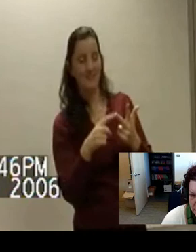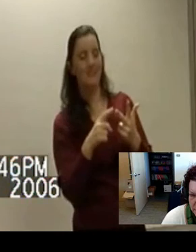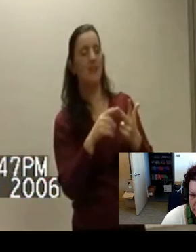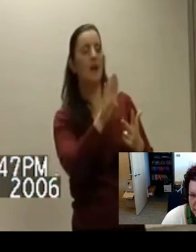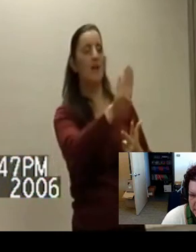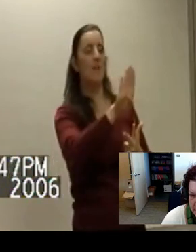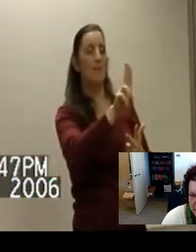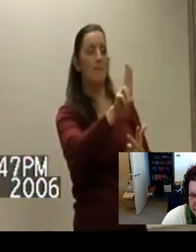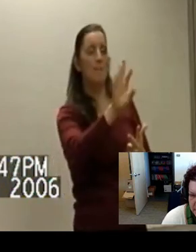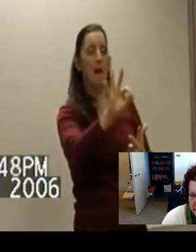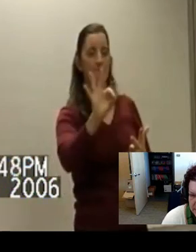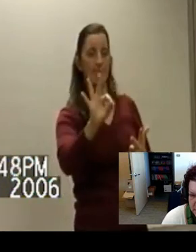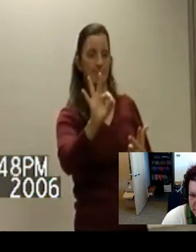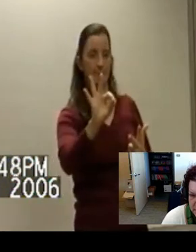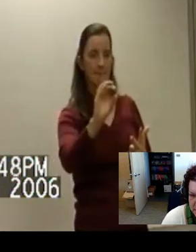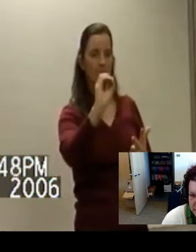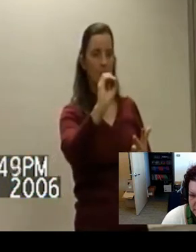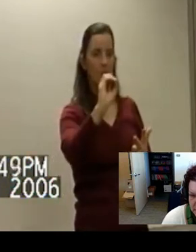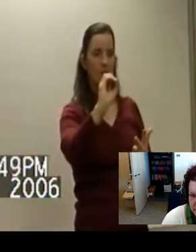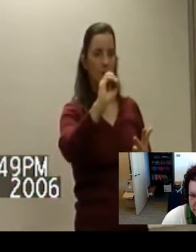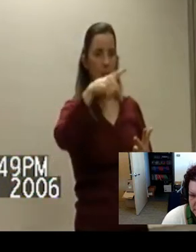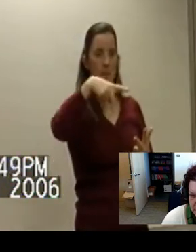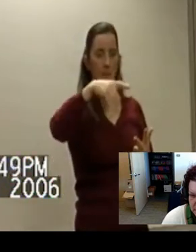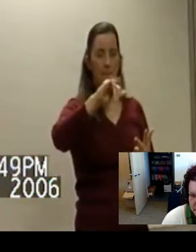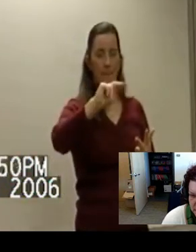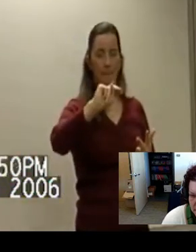The third kind, the last one,